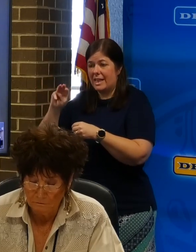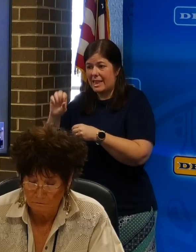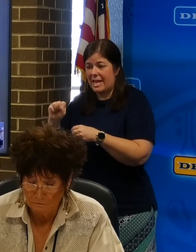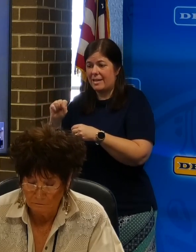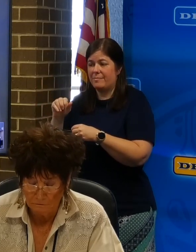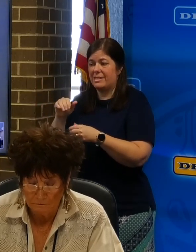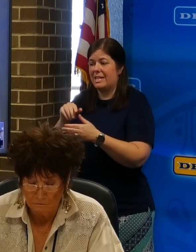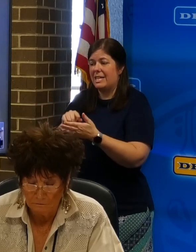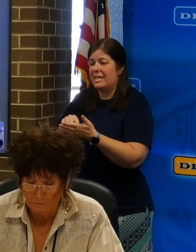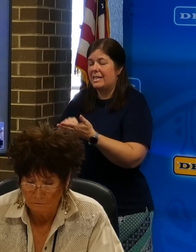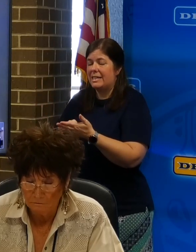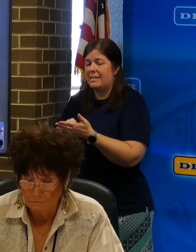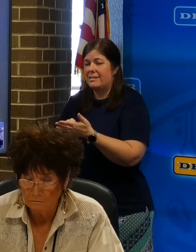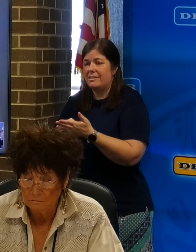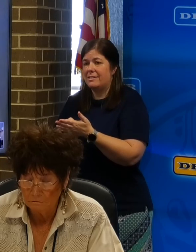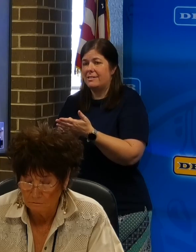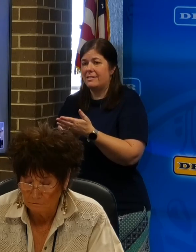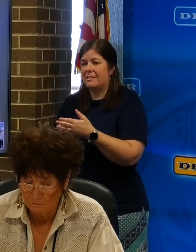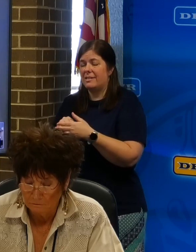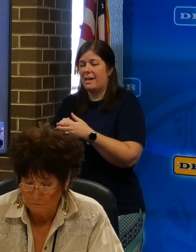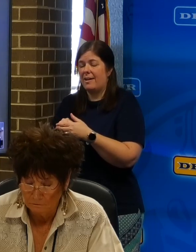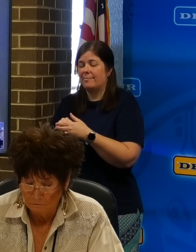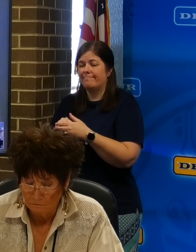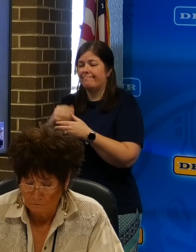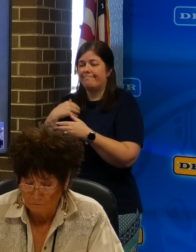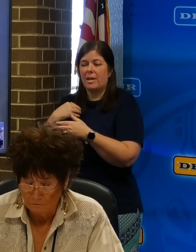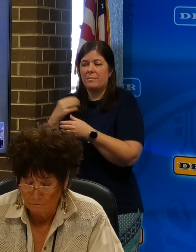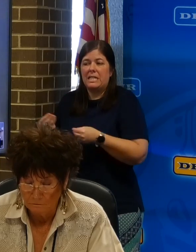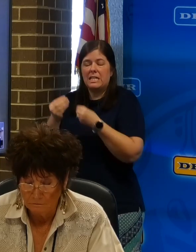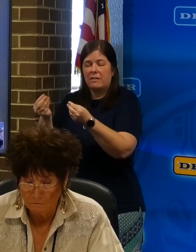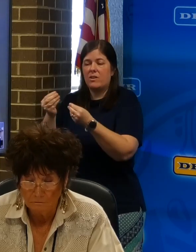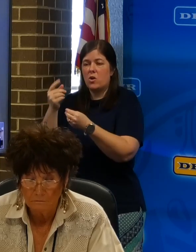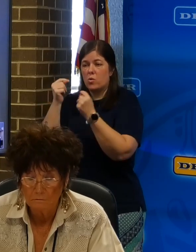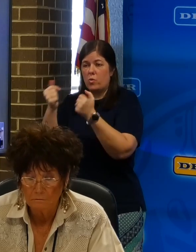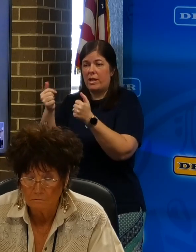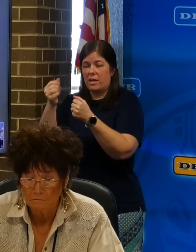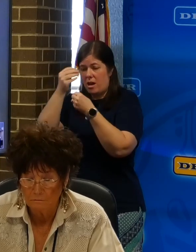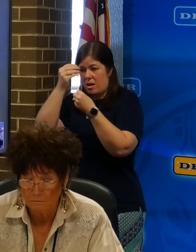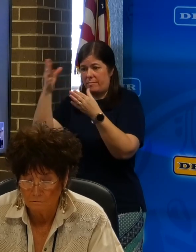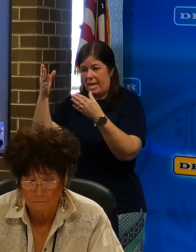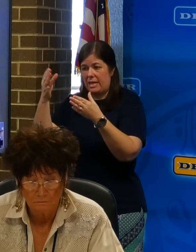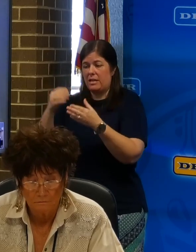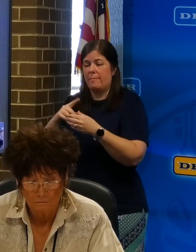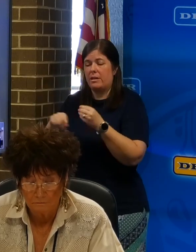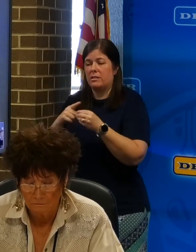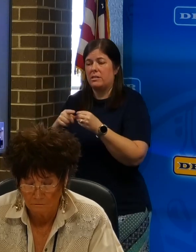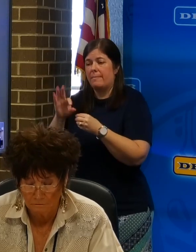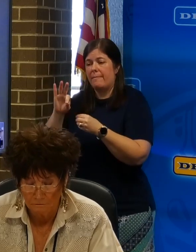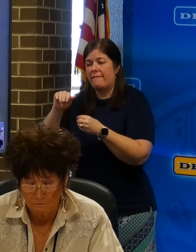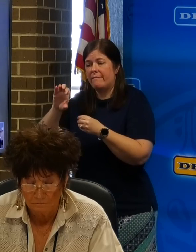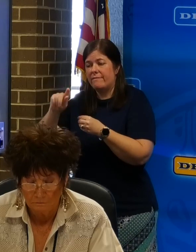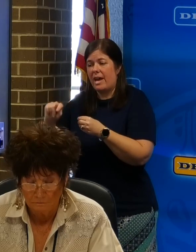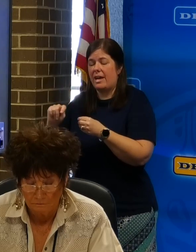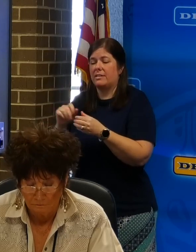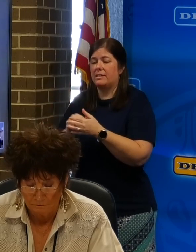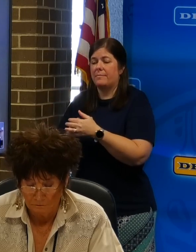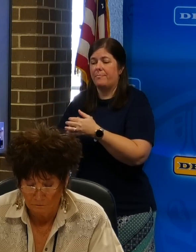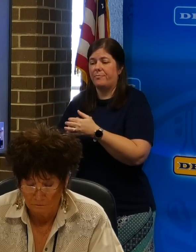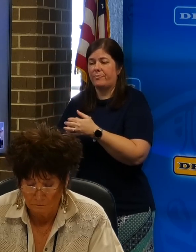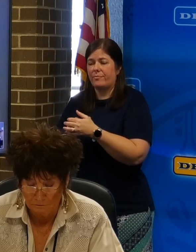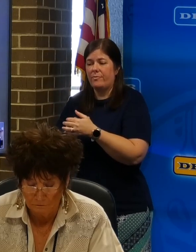the claim process. I'm going to give you a quick update on some facts surrounding initial claims. There